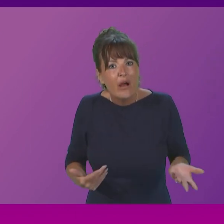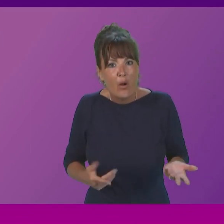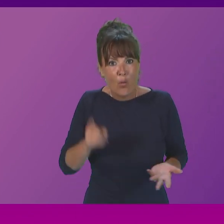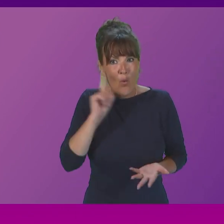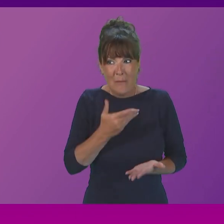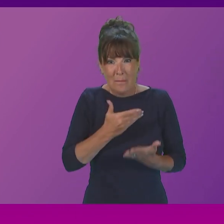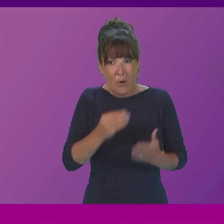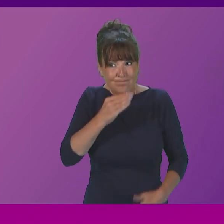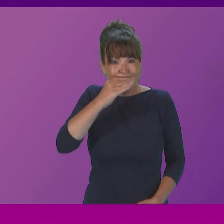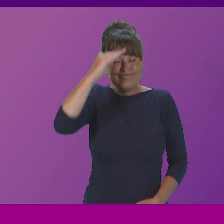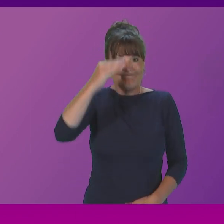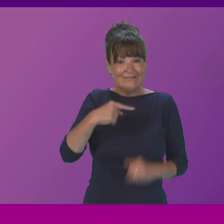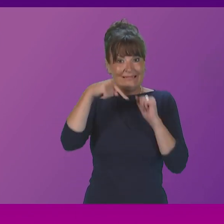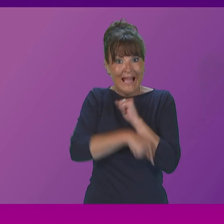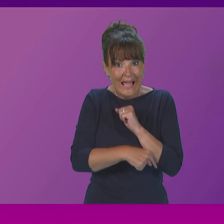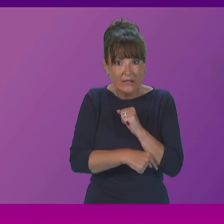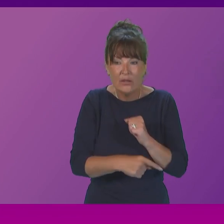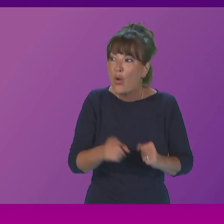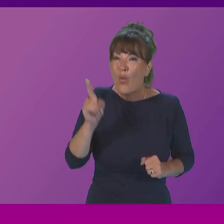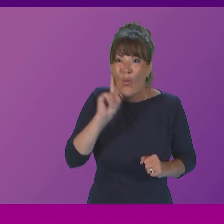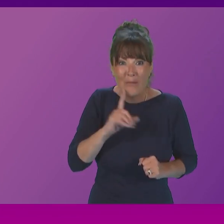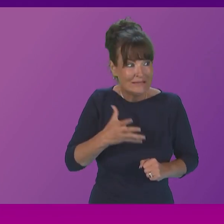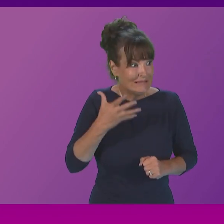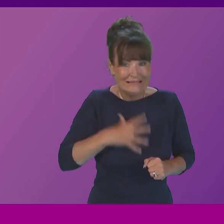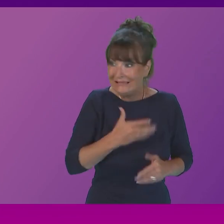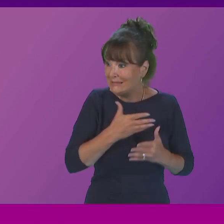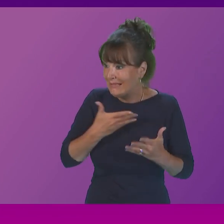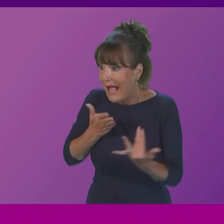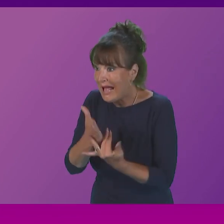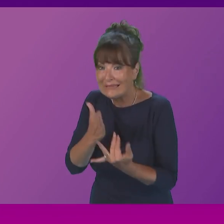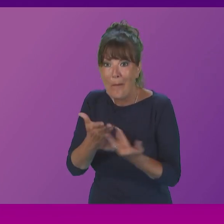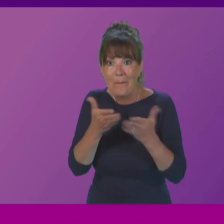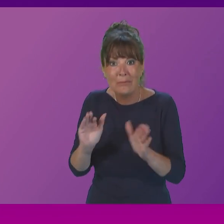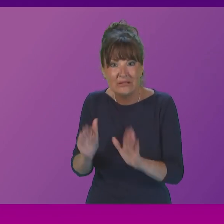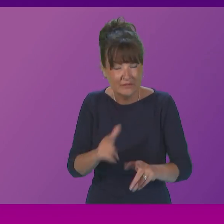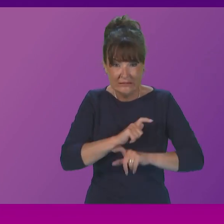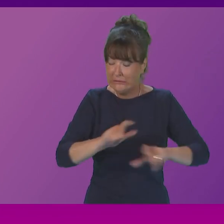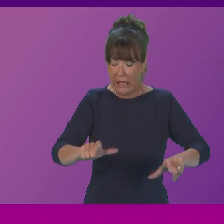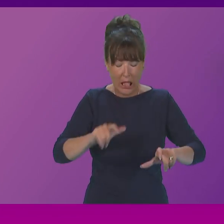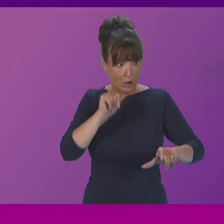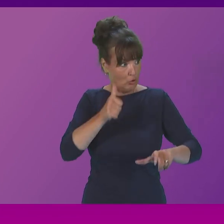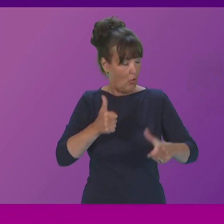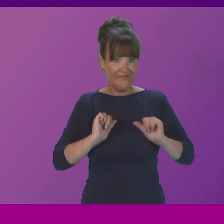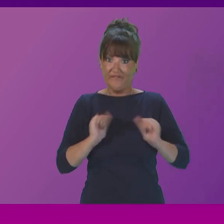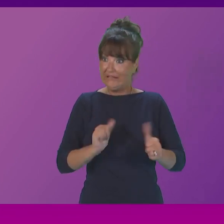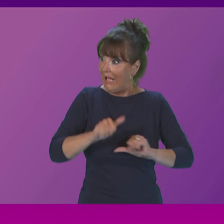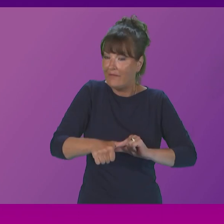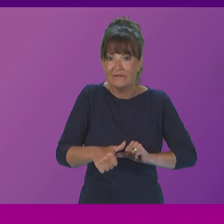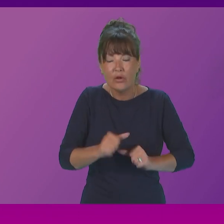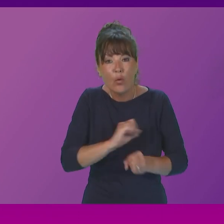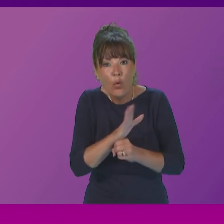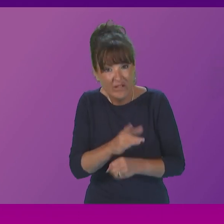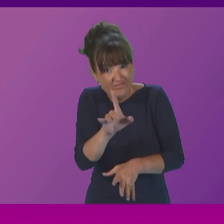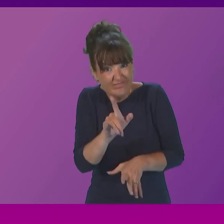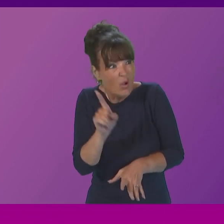levels of debt, that women are more likely to be in need of public services that are still recovering from COVID-19, and that women are more likely to be the